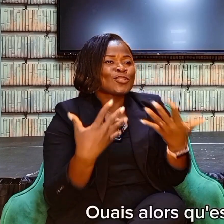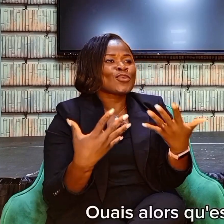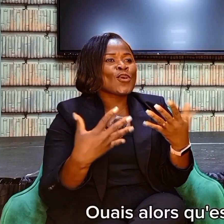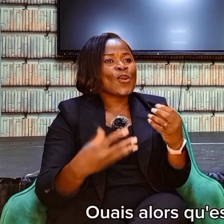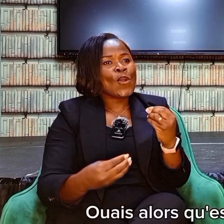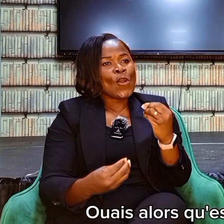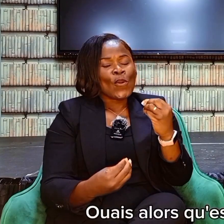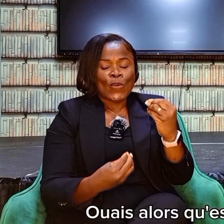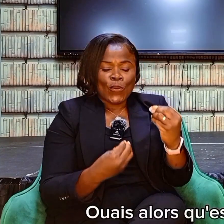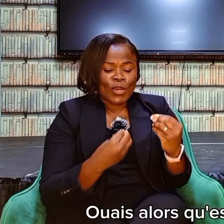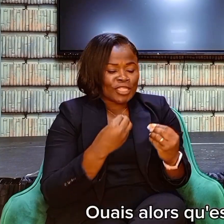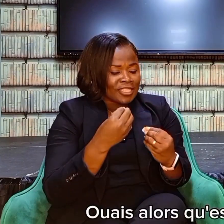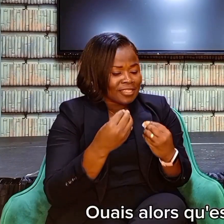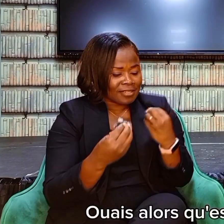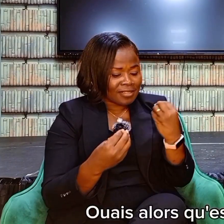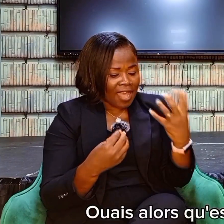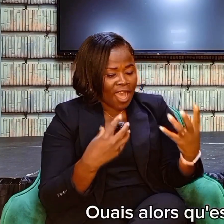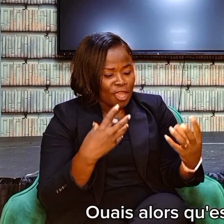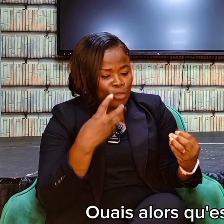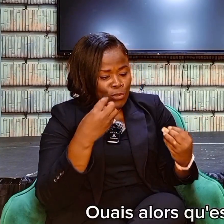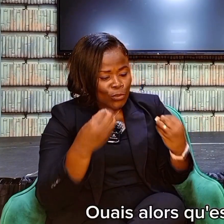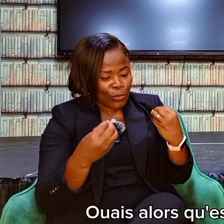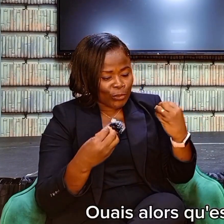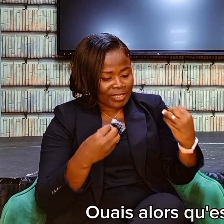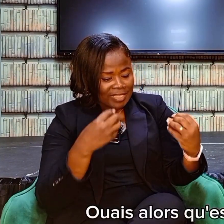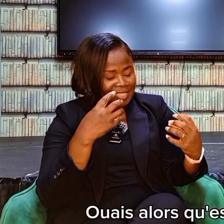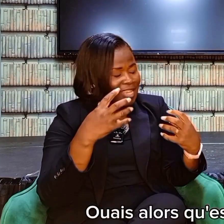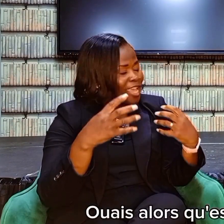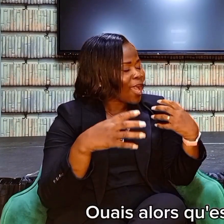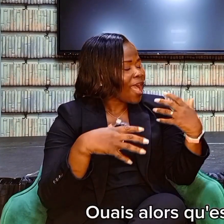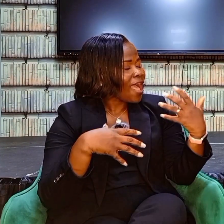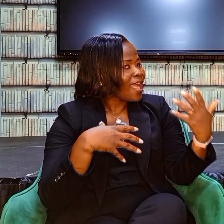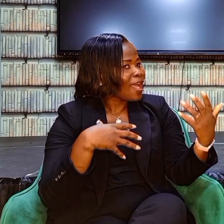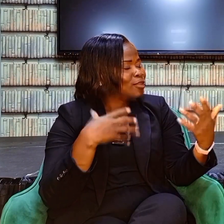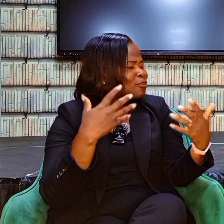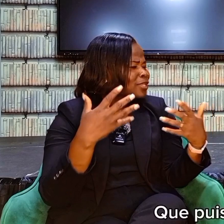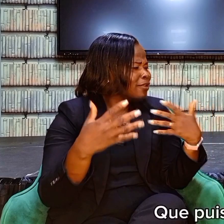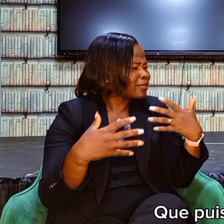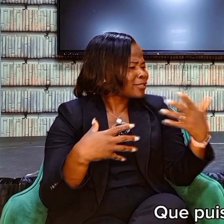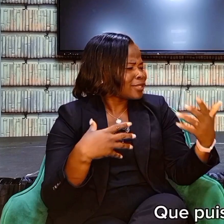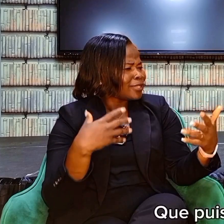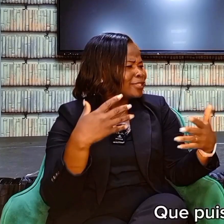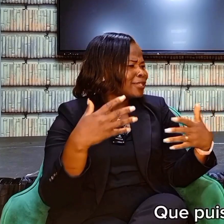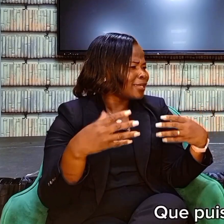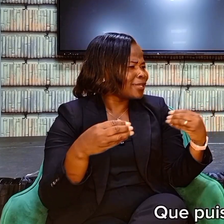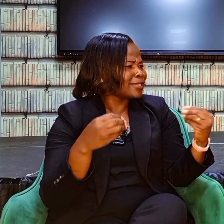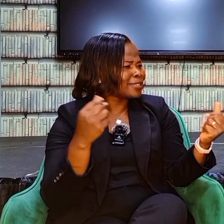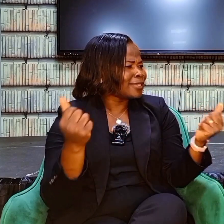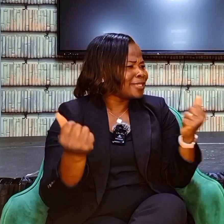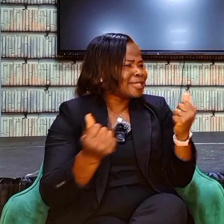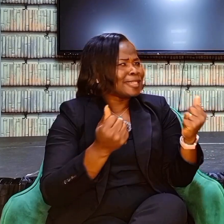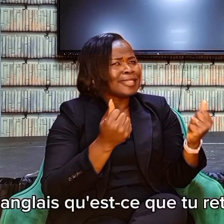Yeah. So, what are you taking? What can I say